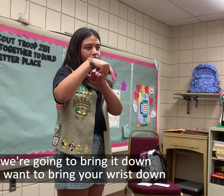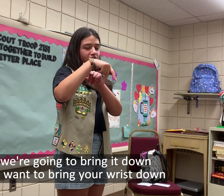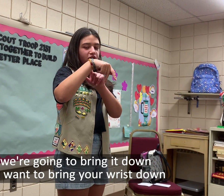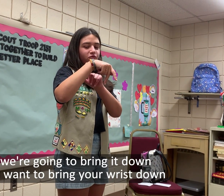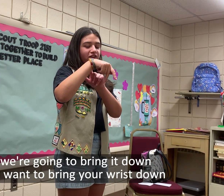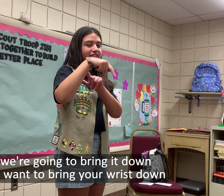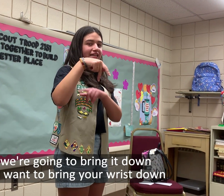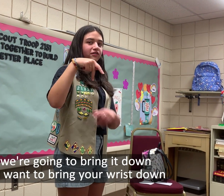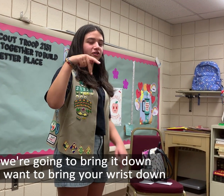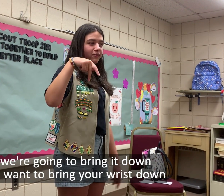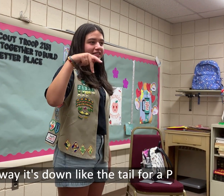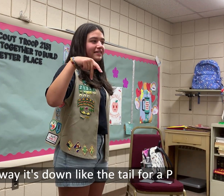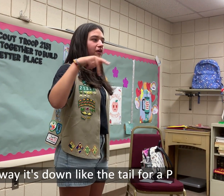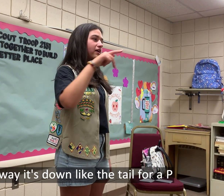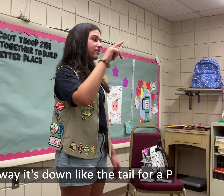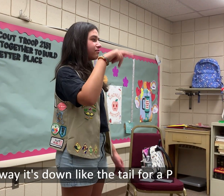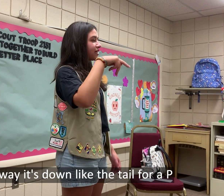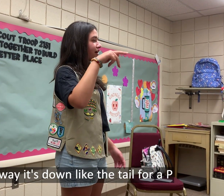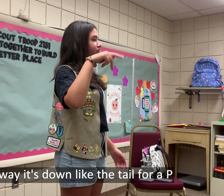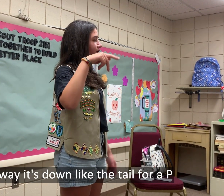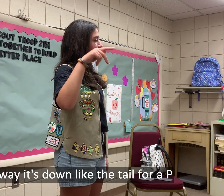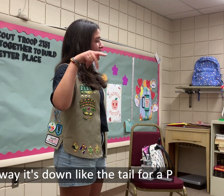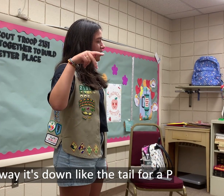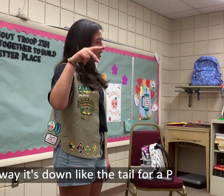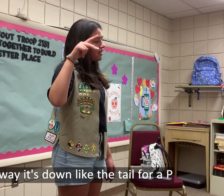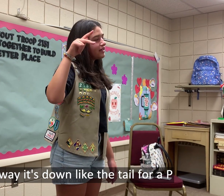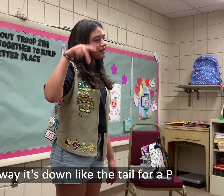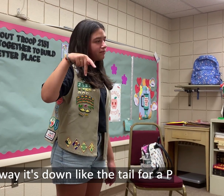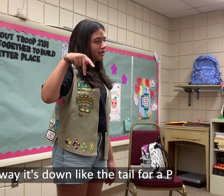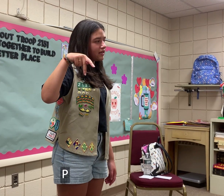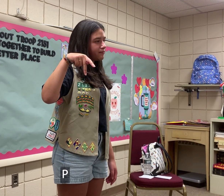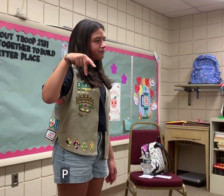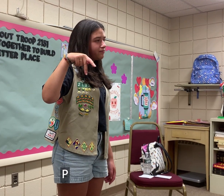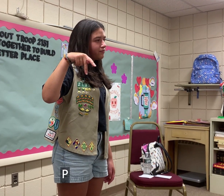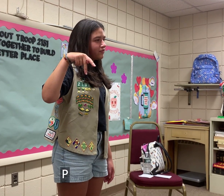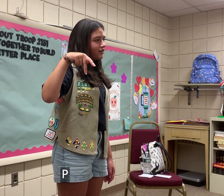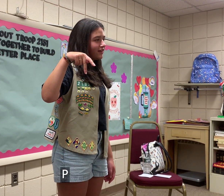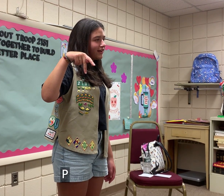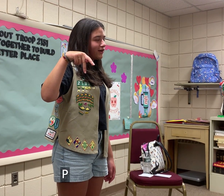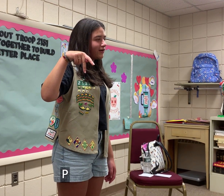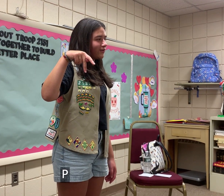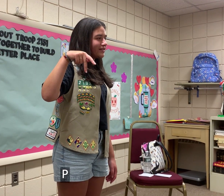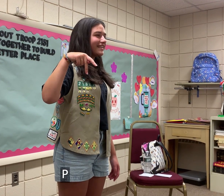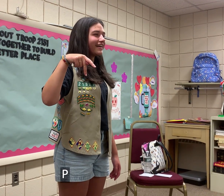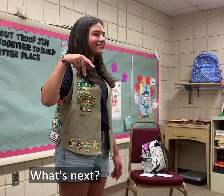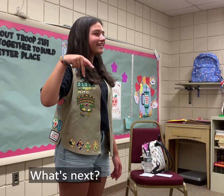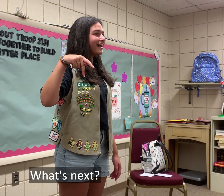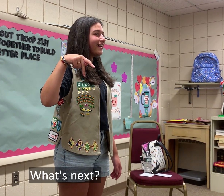your wrist down so that way it's down, like the tail for a P. P. What's next?